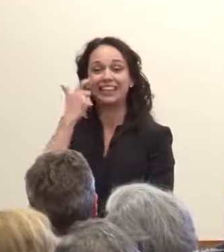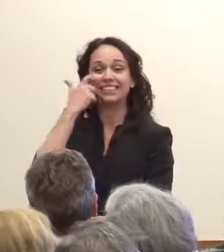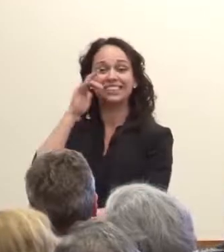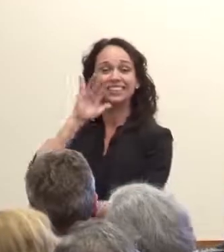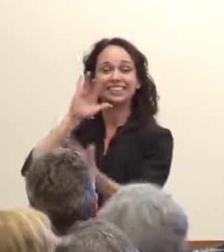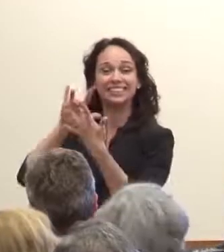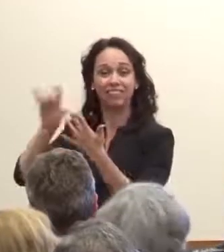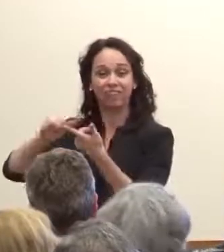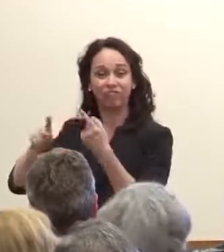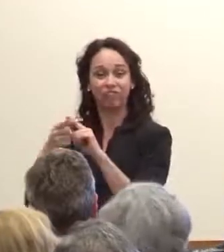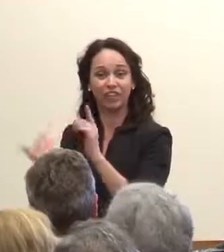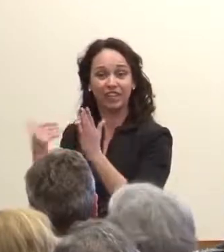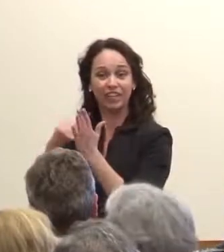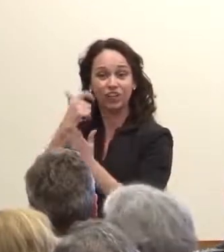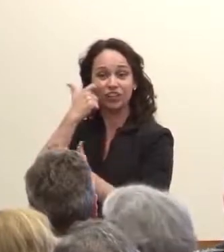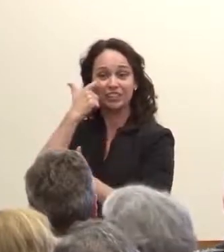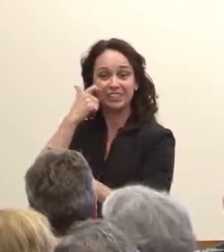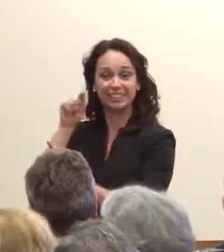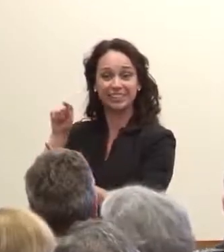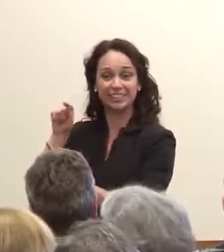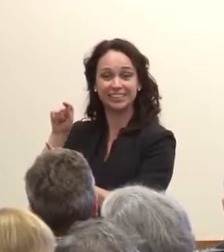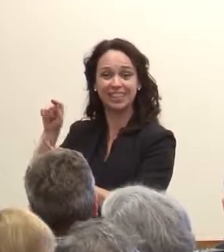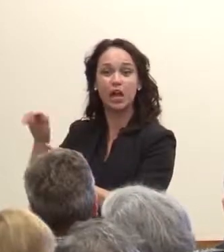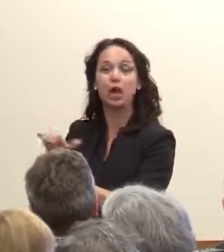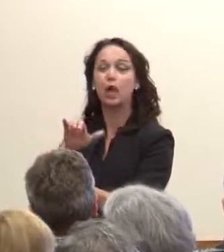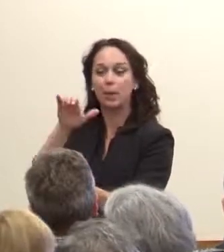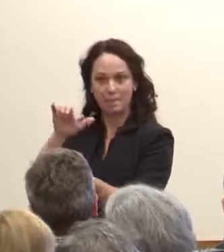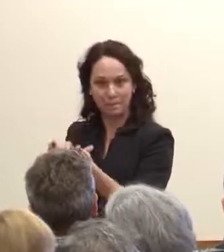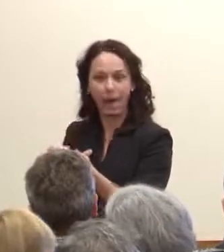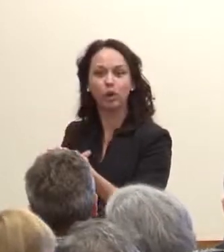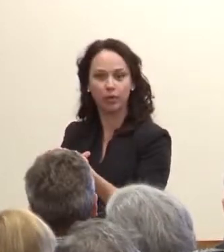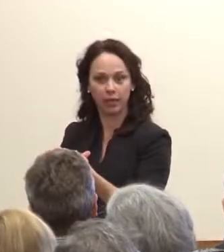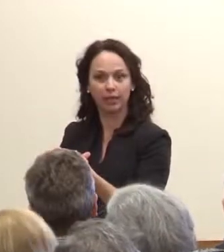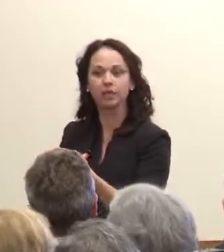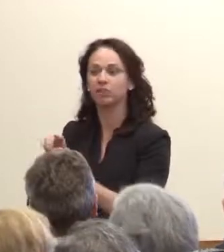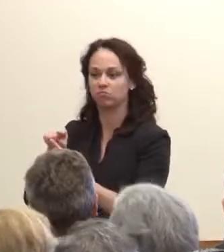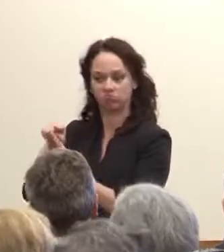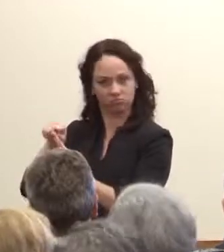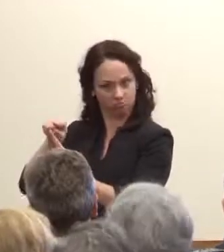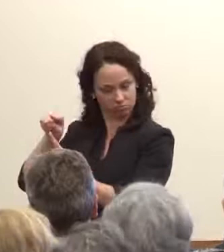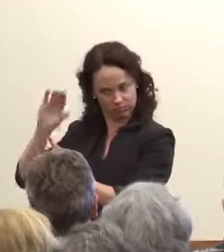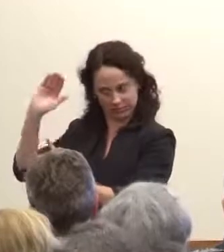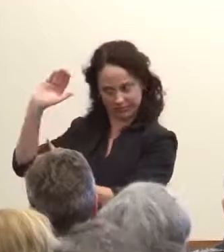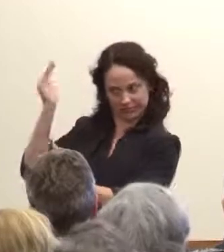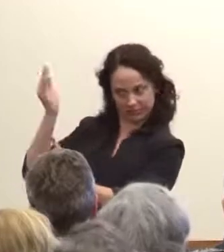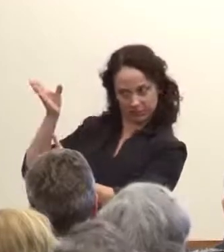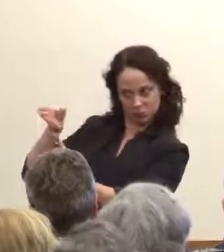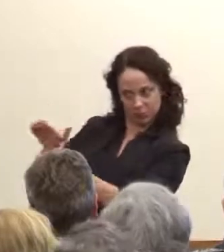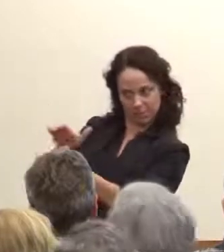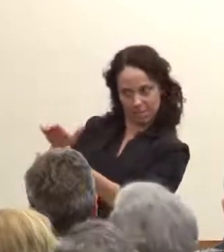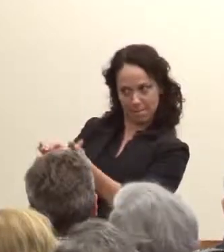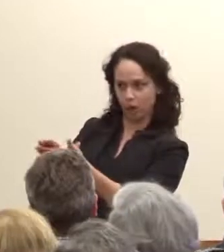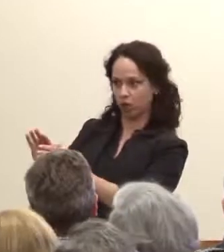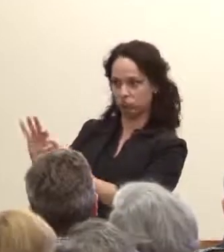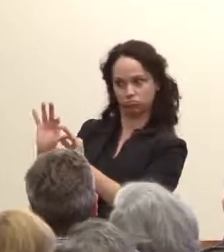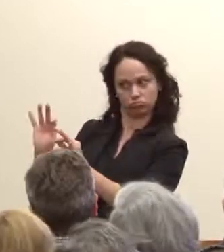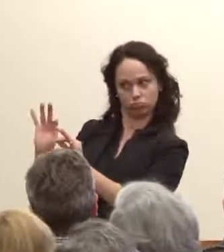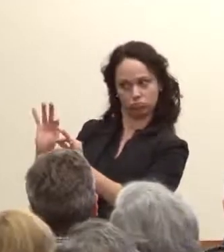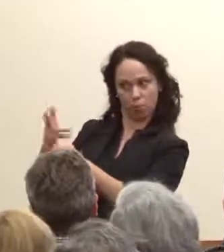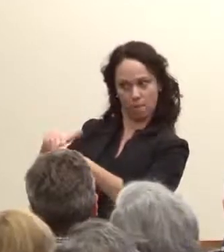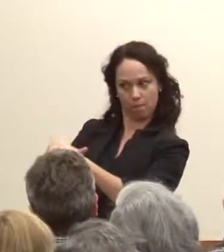recently, and he is married to a thoroughly charming and legitimate person. And so you